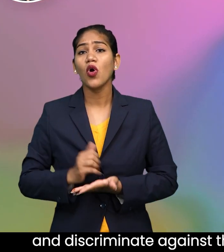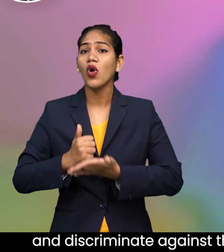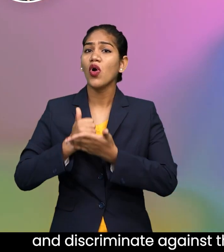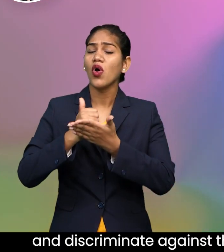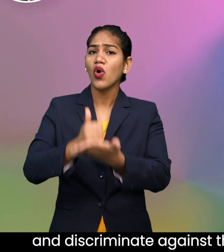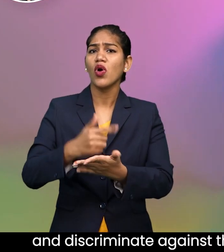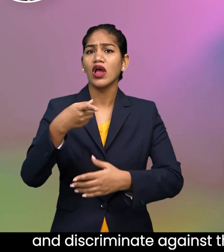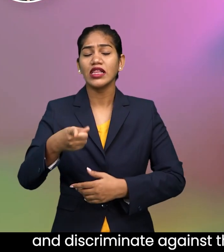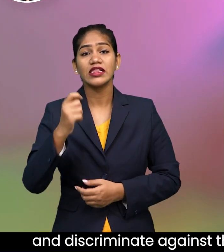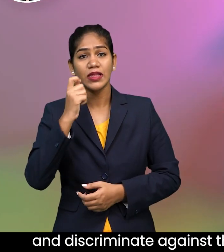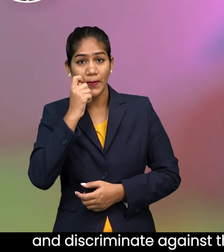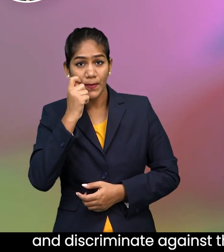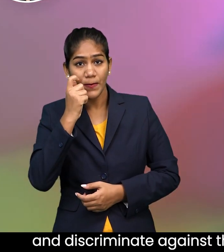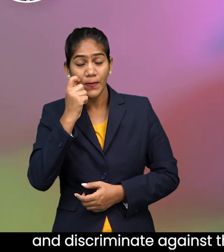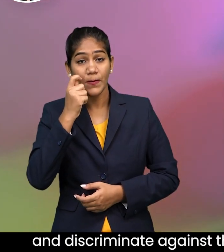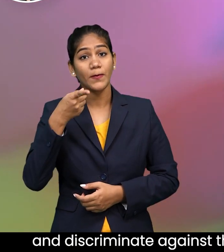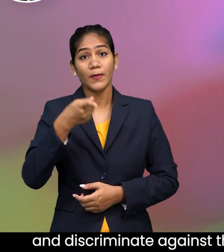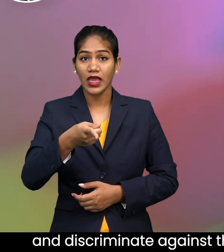discriminate against the females,